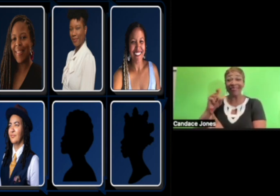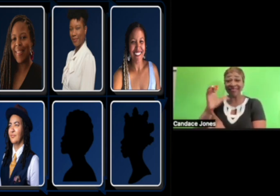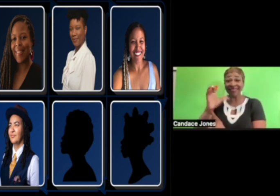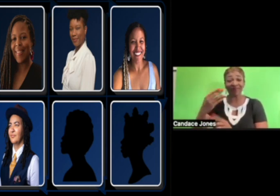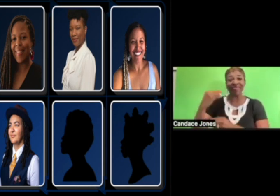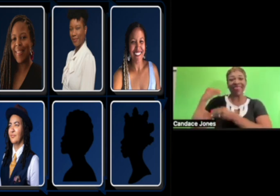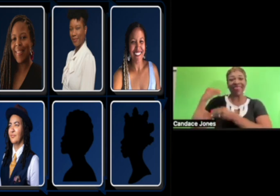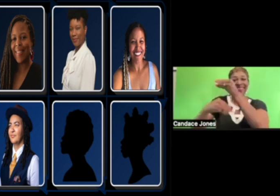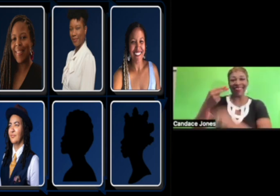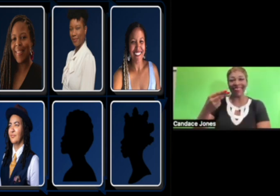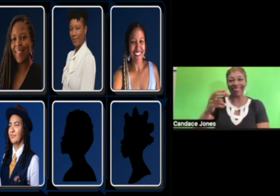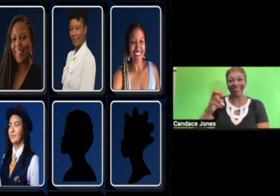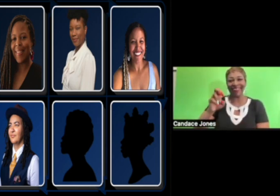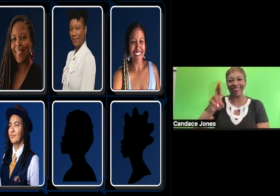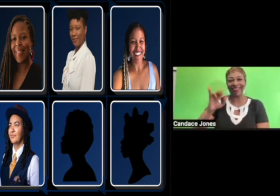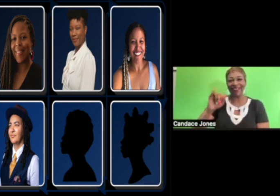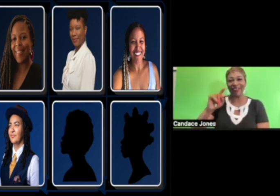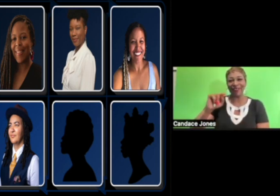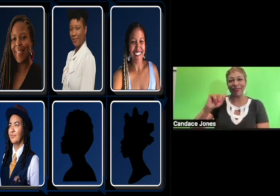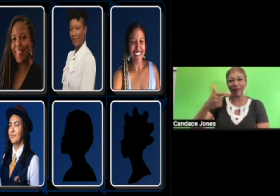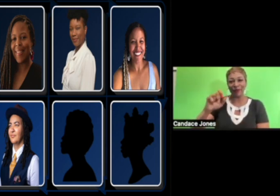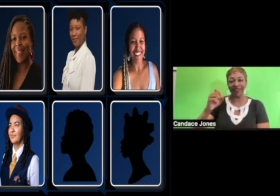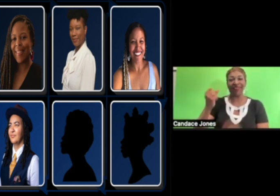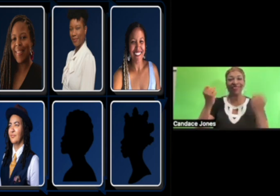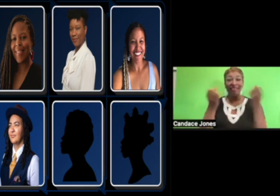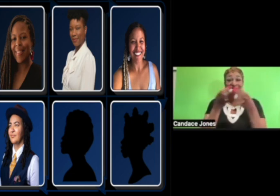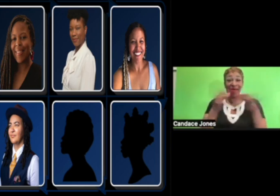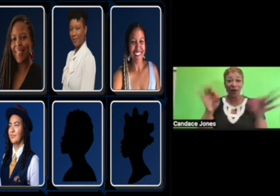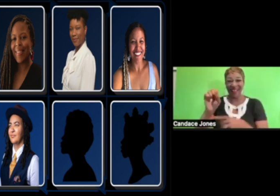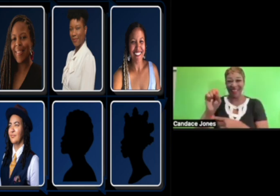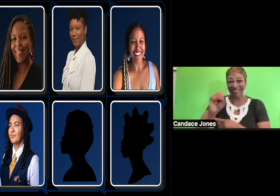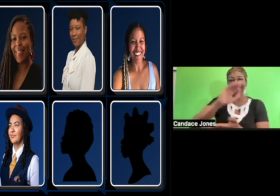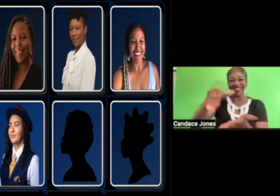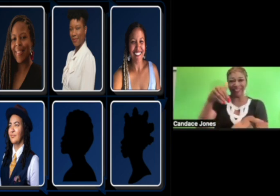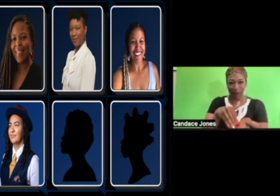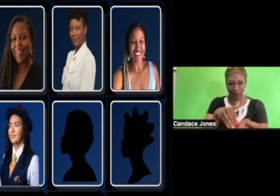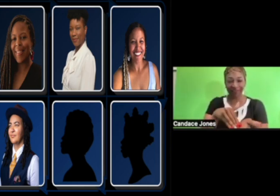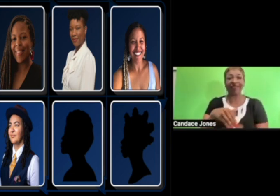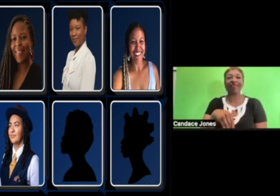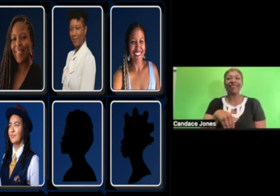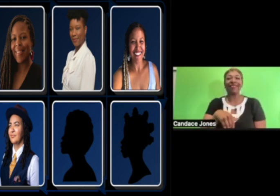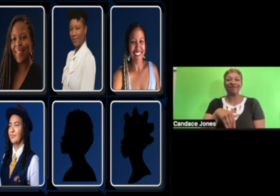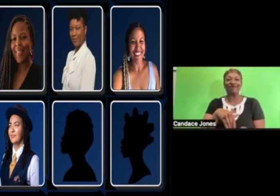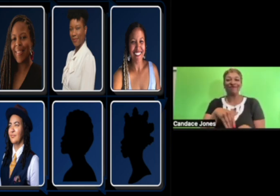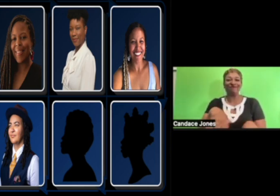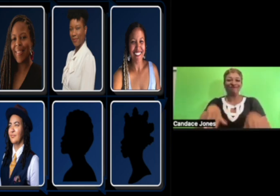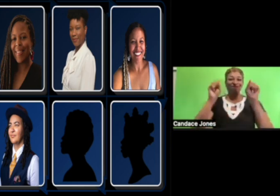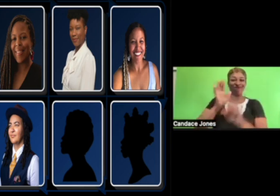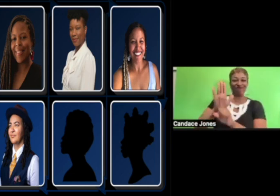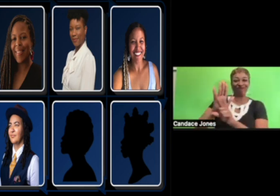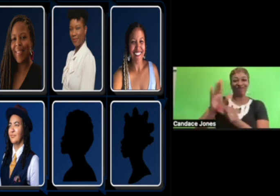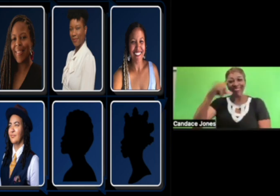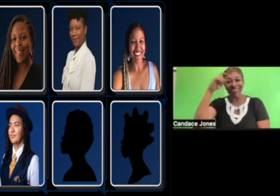Welcome to HSLC, Heritage Sign Language Center.